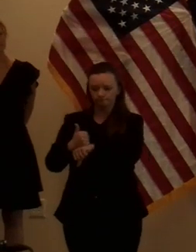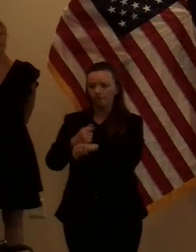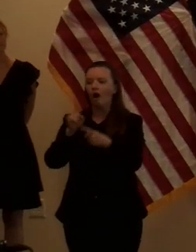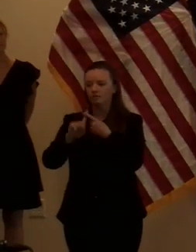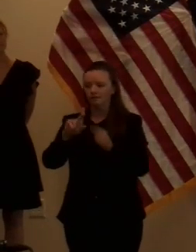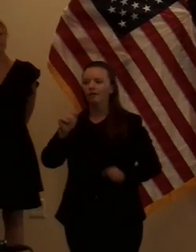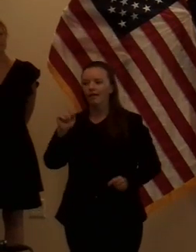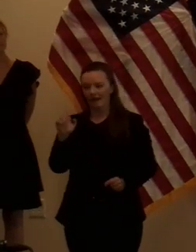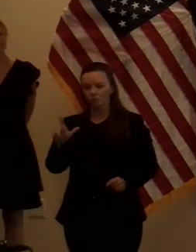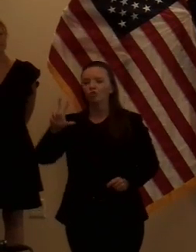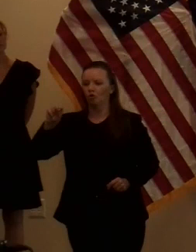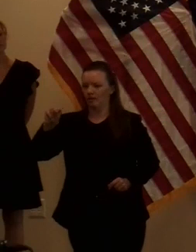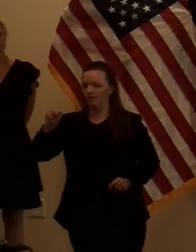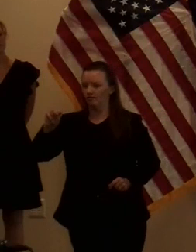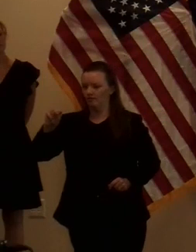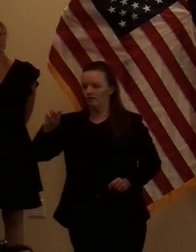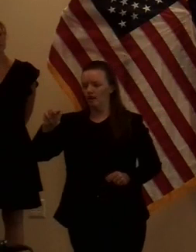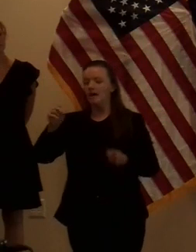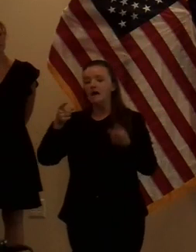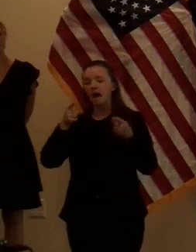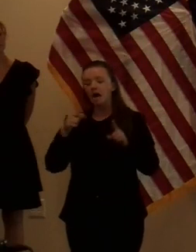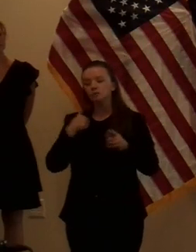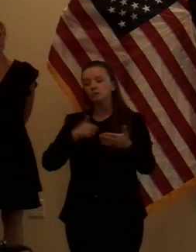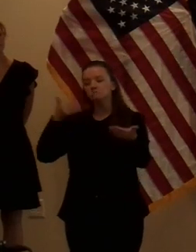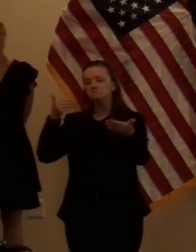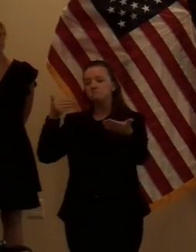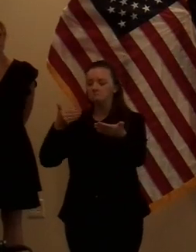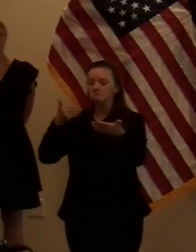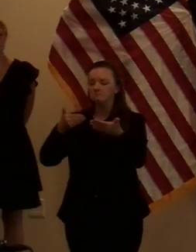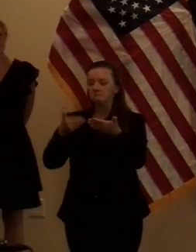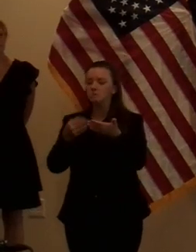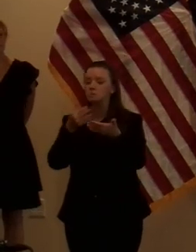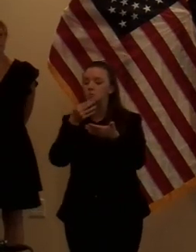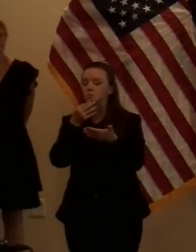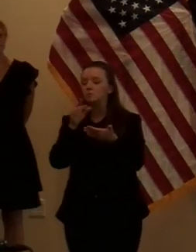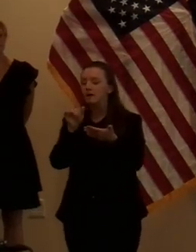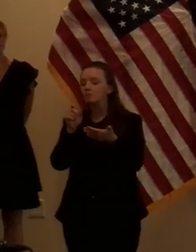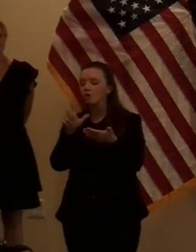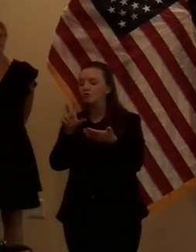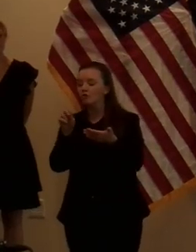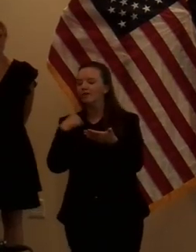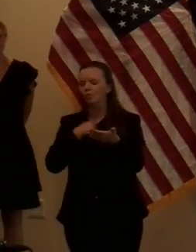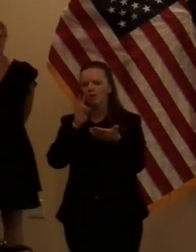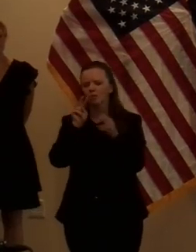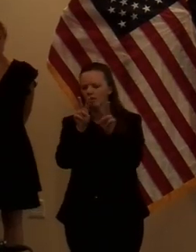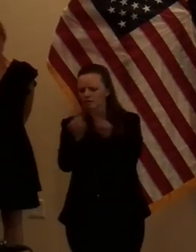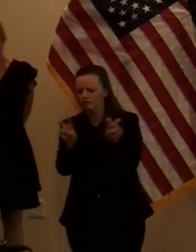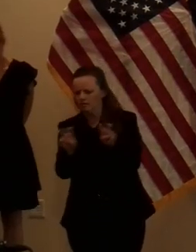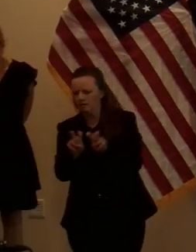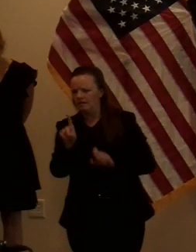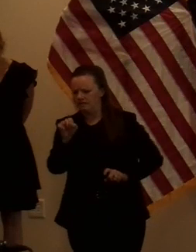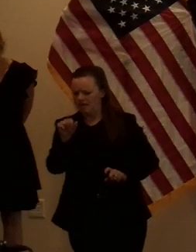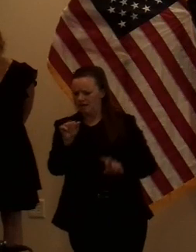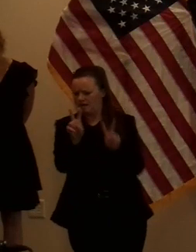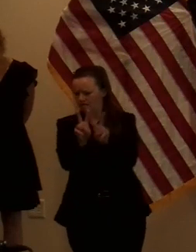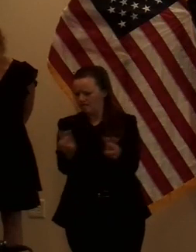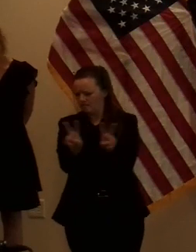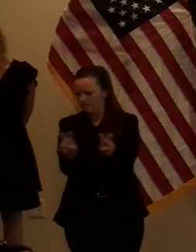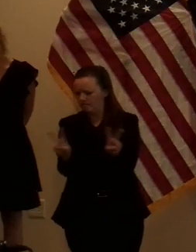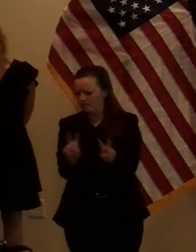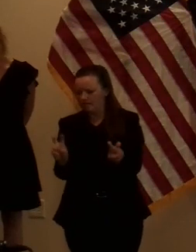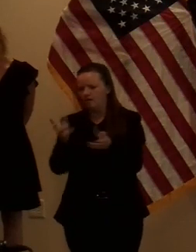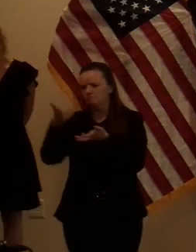30th. As we get closer to that date, we will be tracking even more closely the data and continuing to